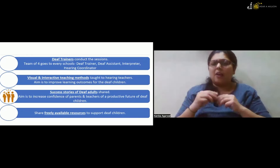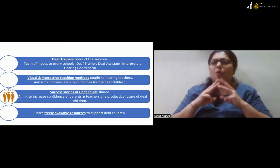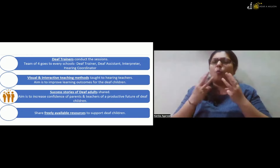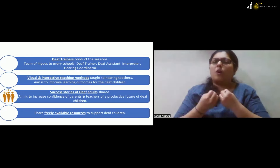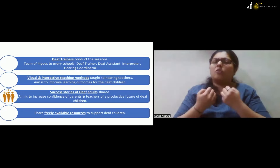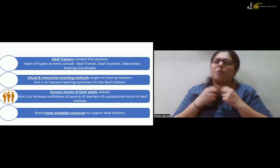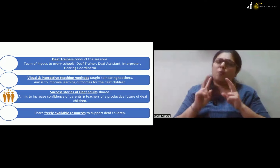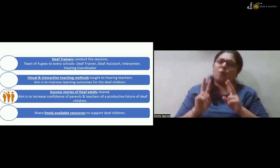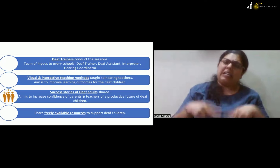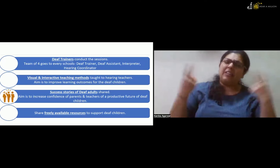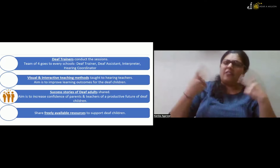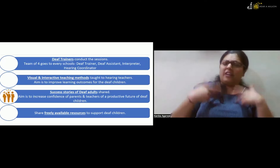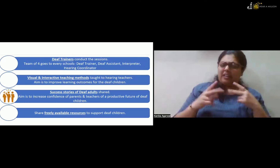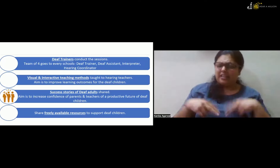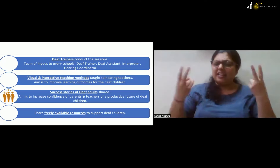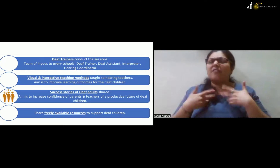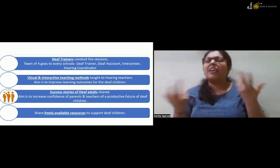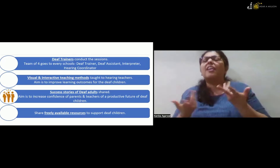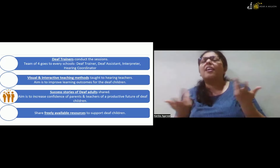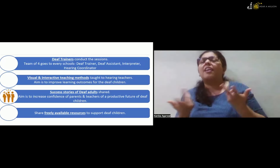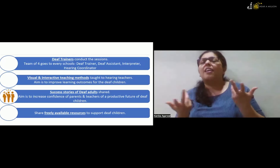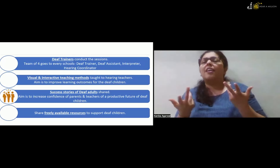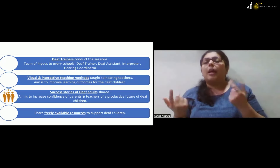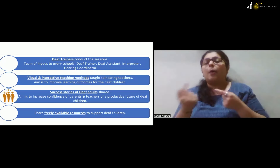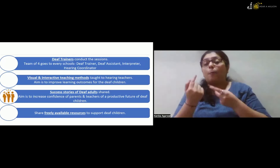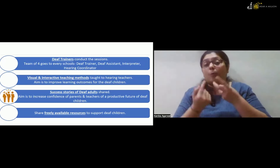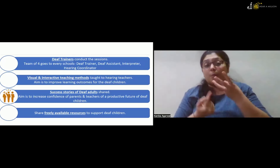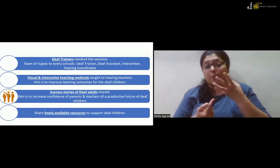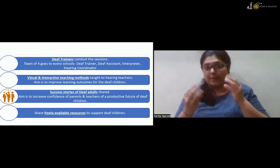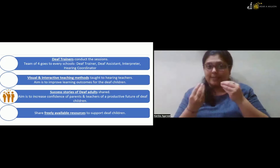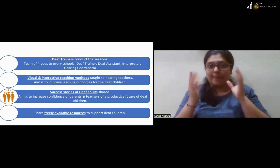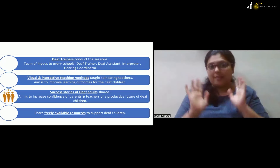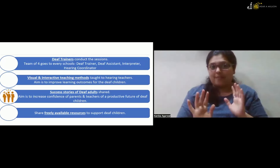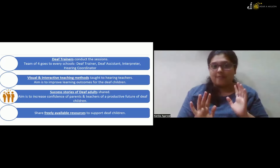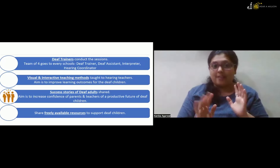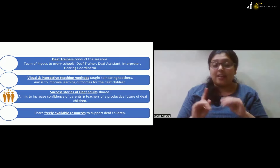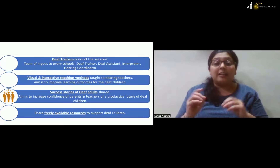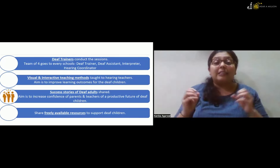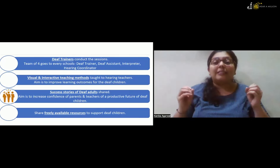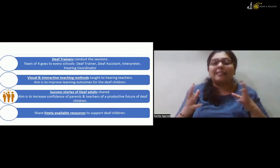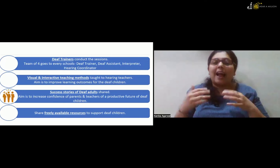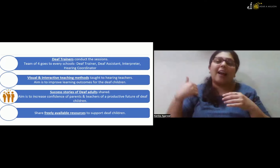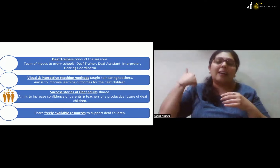And they would have surely had a lot of workshops. But how are we different?